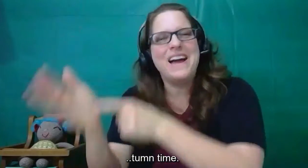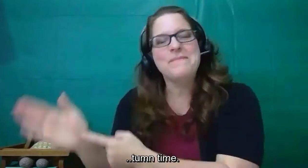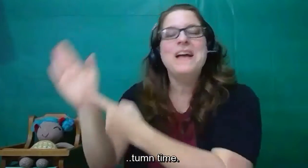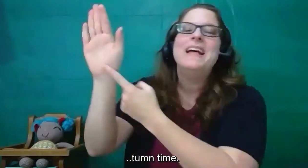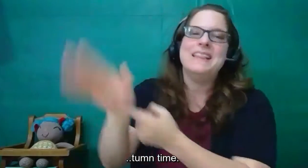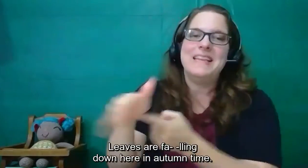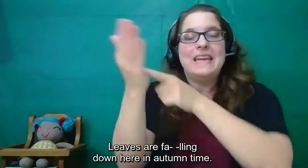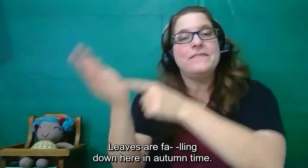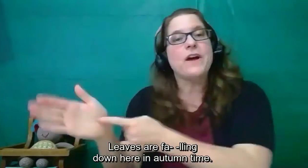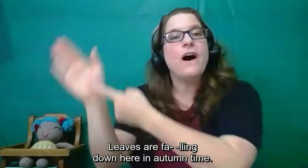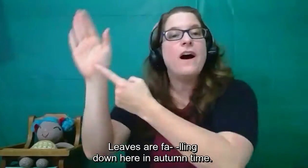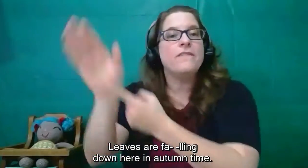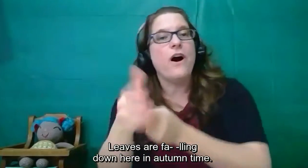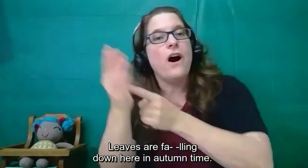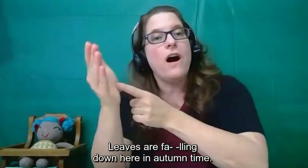time. Leaves are falling